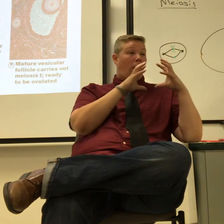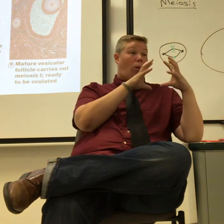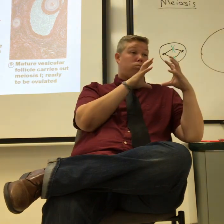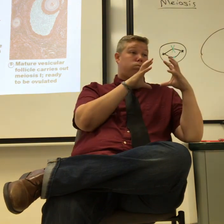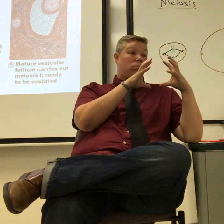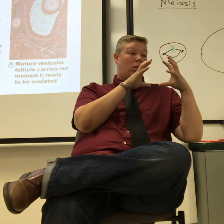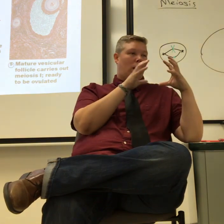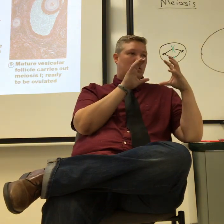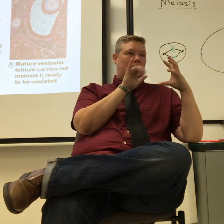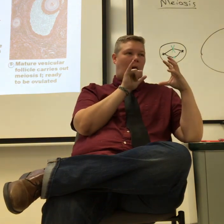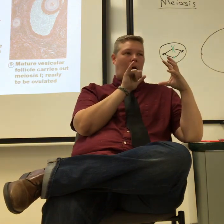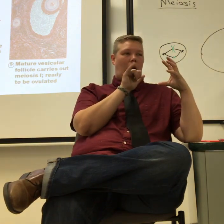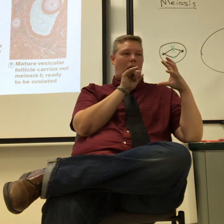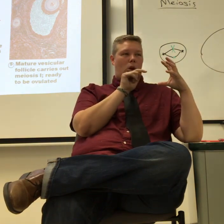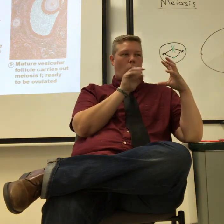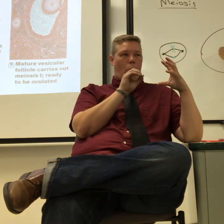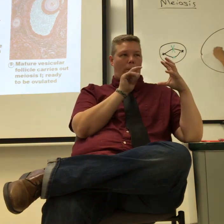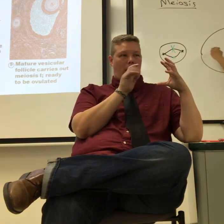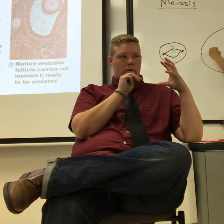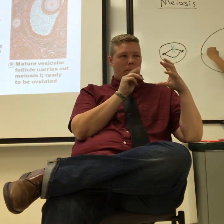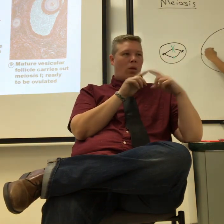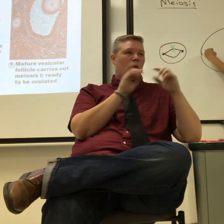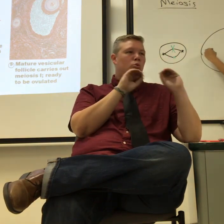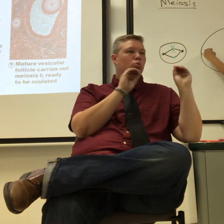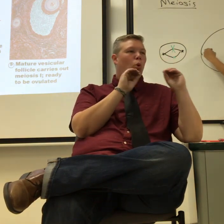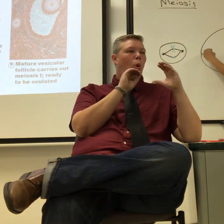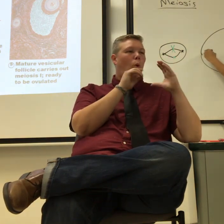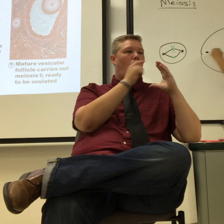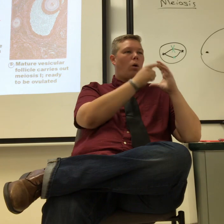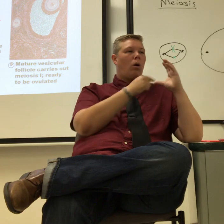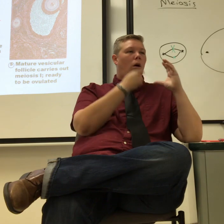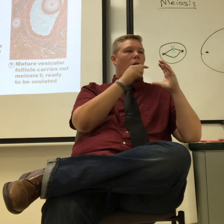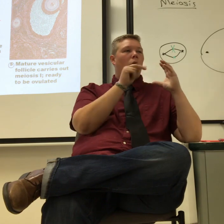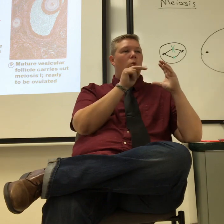There's no nuclear envelope, not going to draw that.